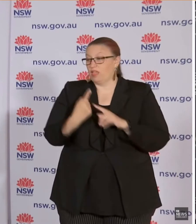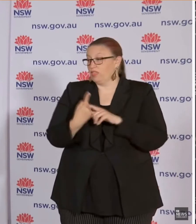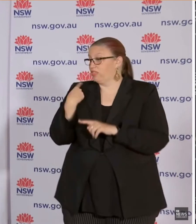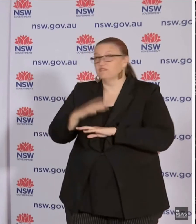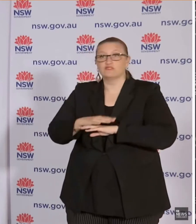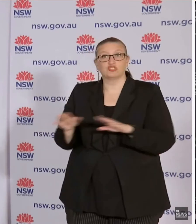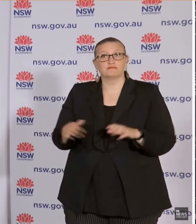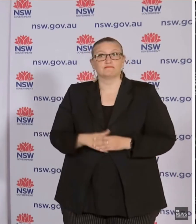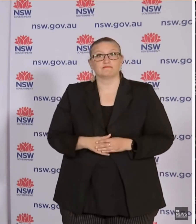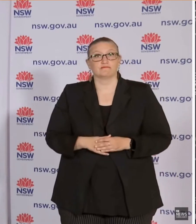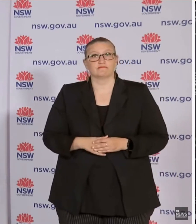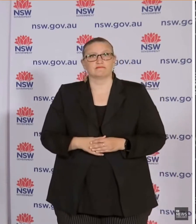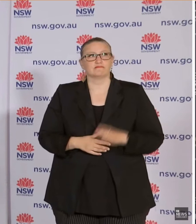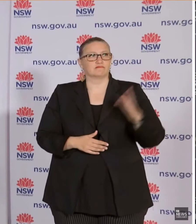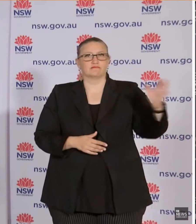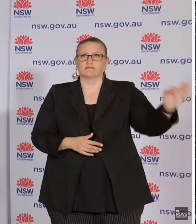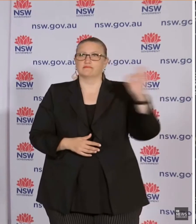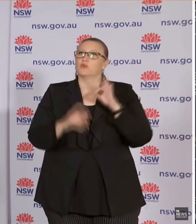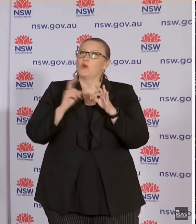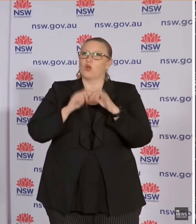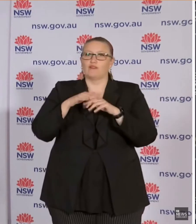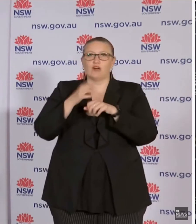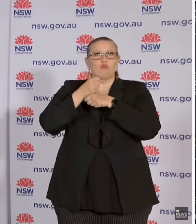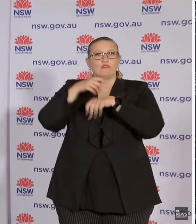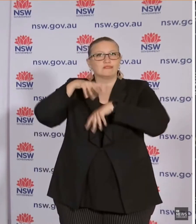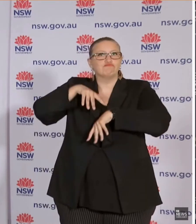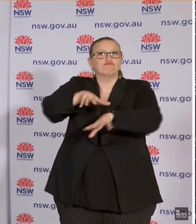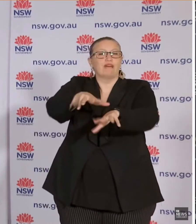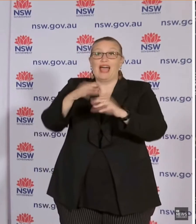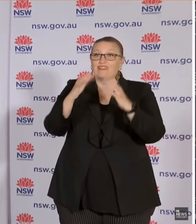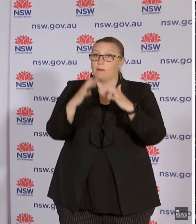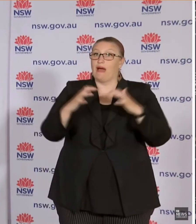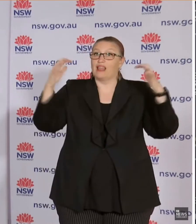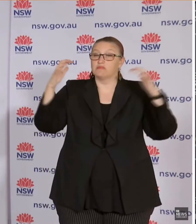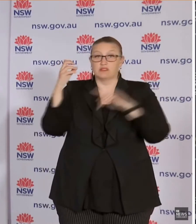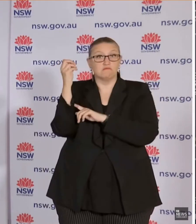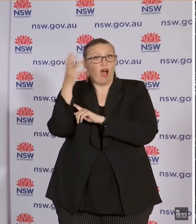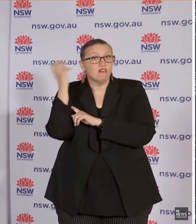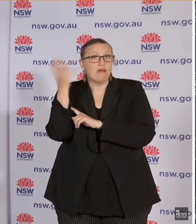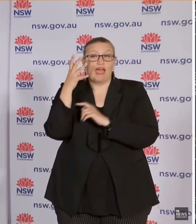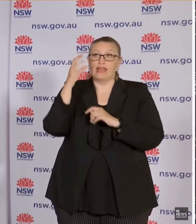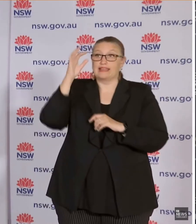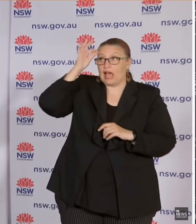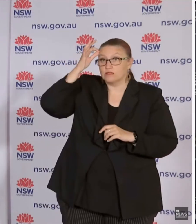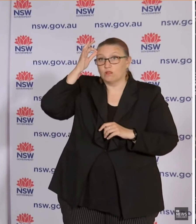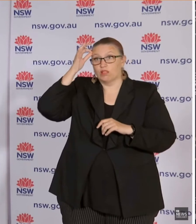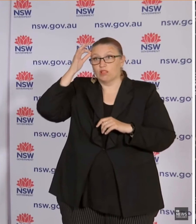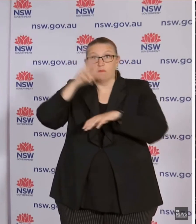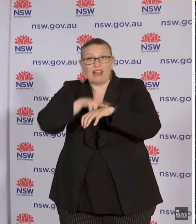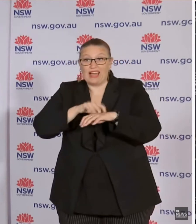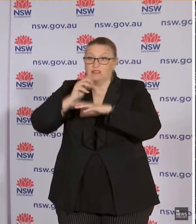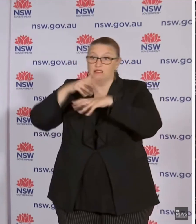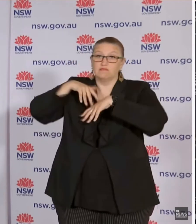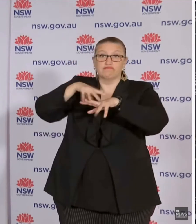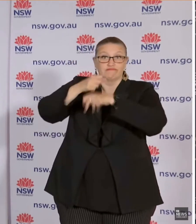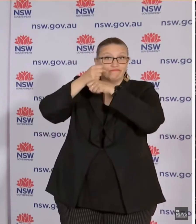backwards. Personally. There are protests popping up all over the state. We've seen them outside Parliament, they're in Byron Bay, they're outside councils, they're outside police stations. Are you worried